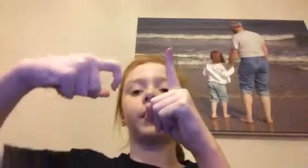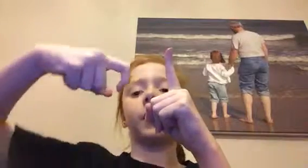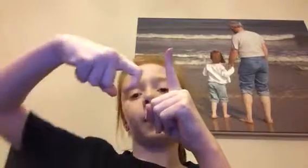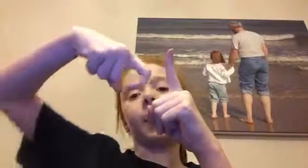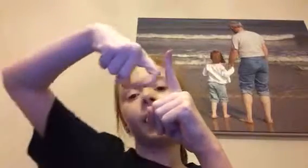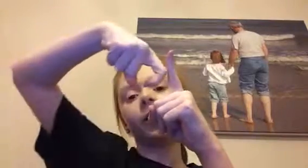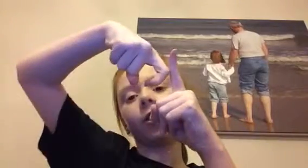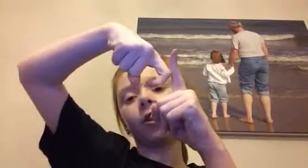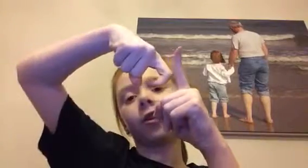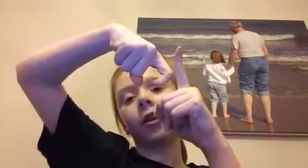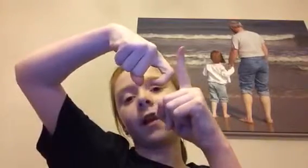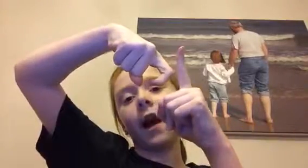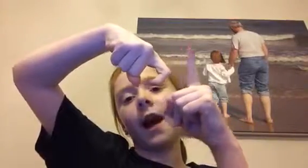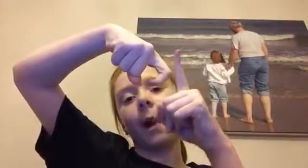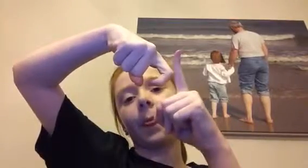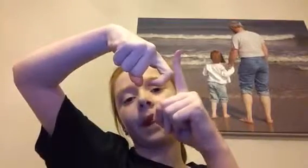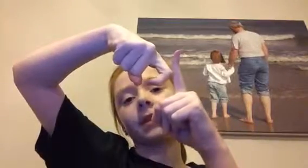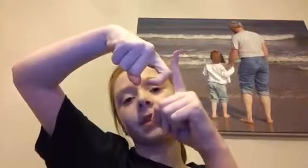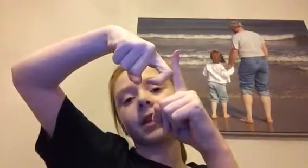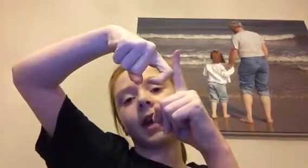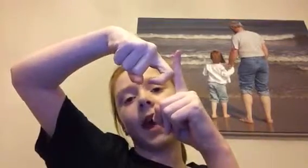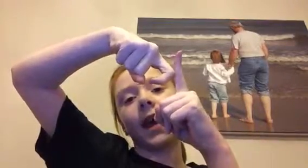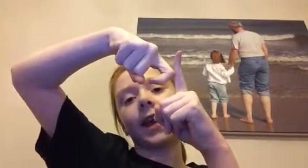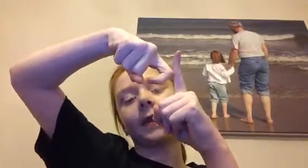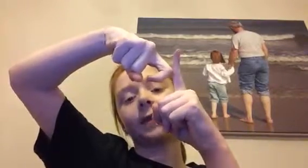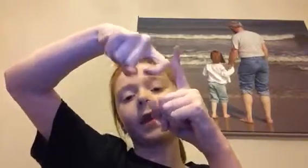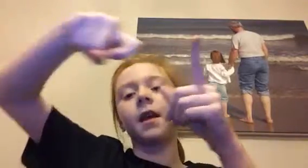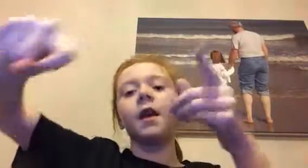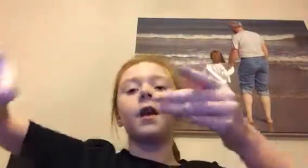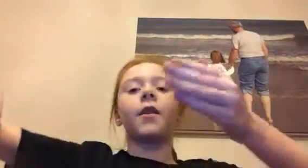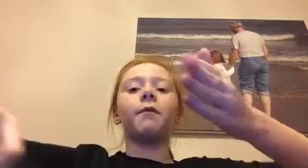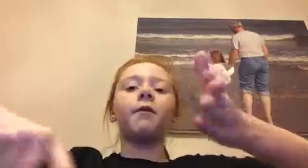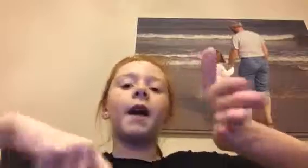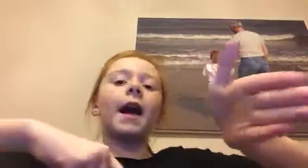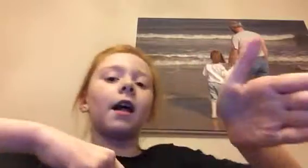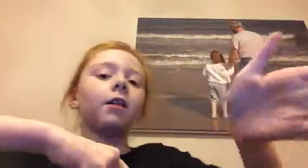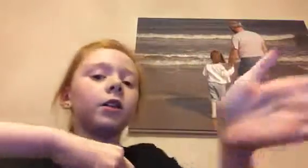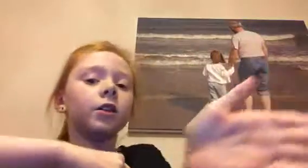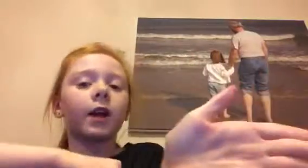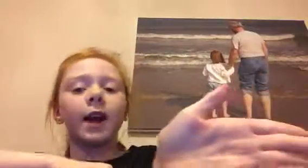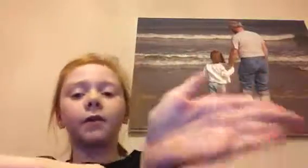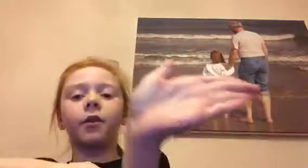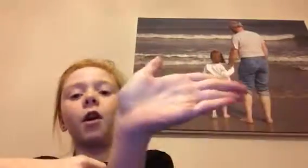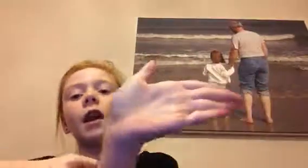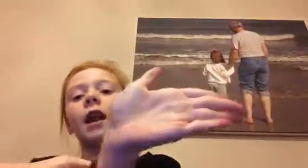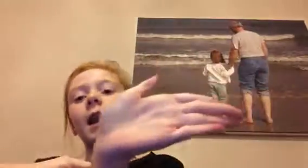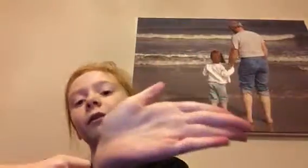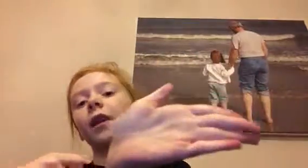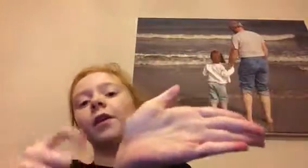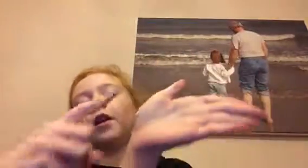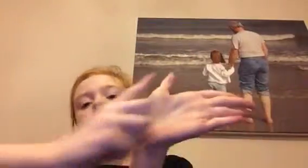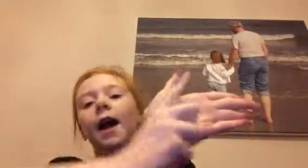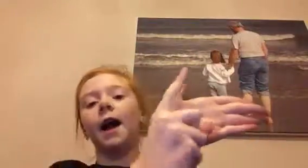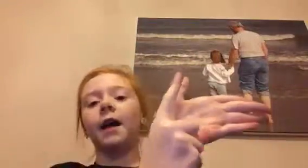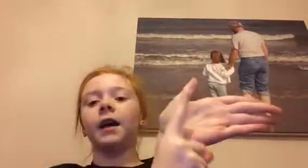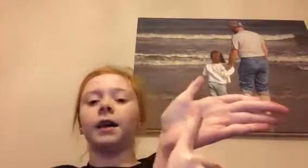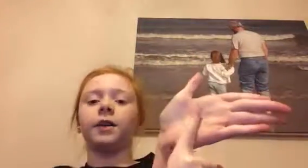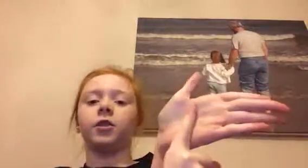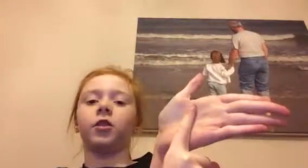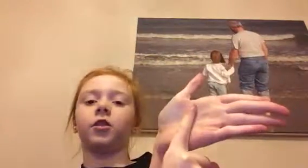then you're going to do that and that's k then for l you're going to have your left hand like that and you're